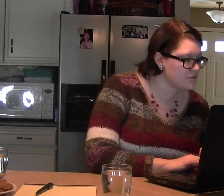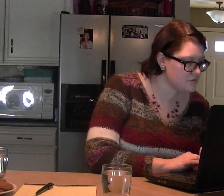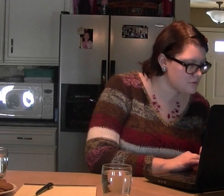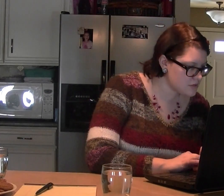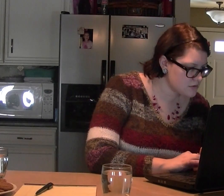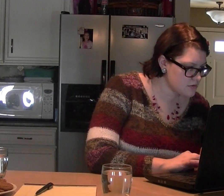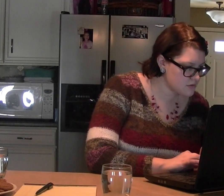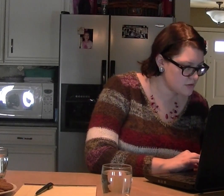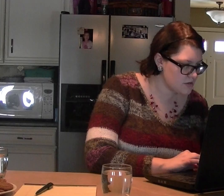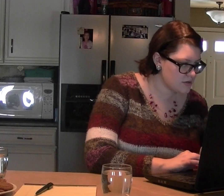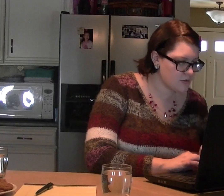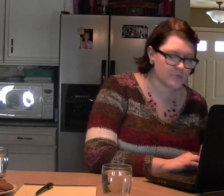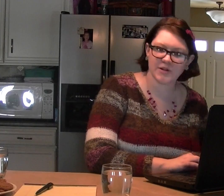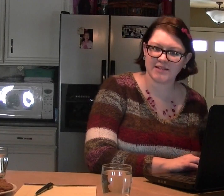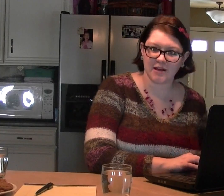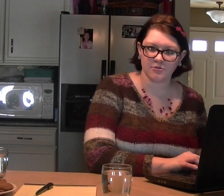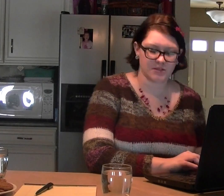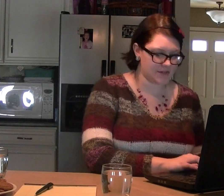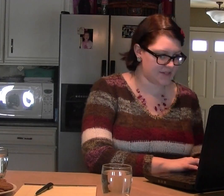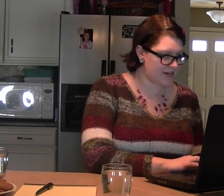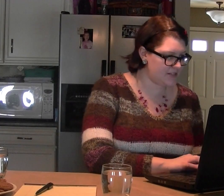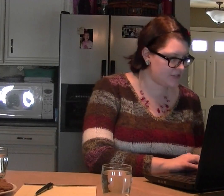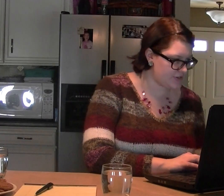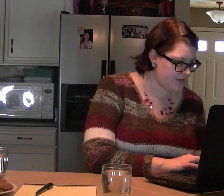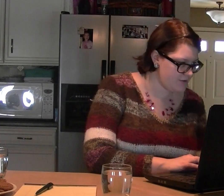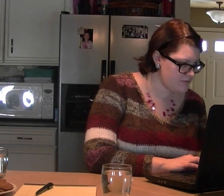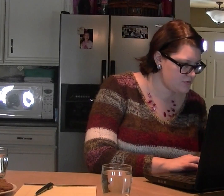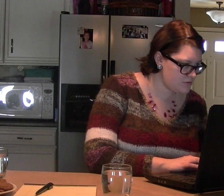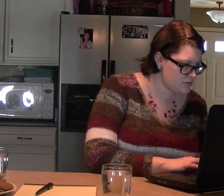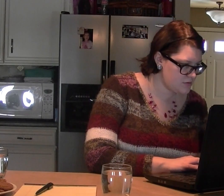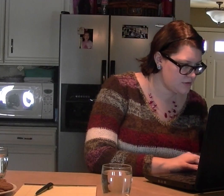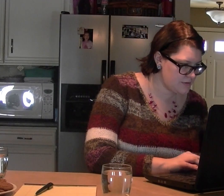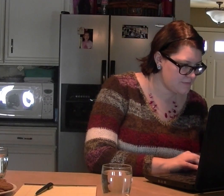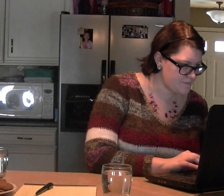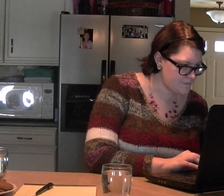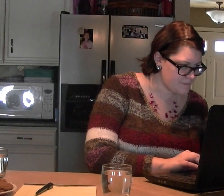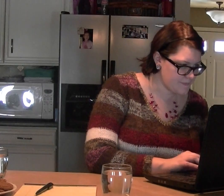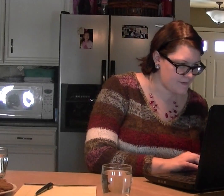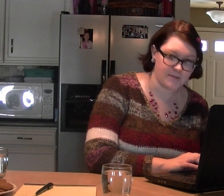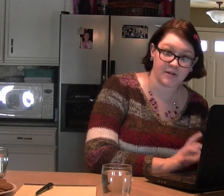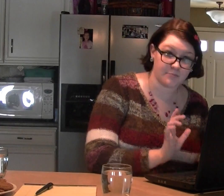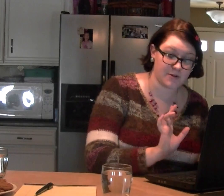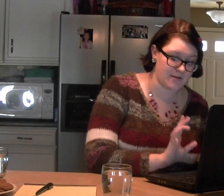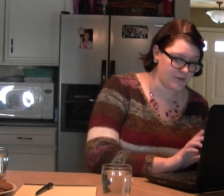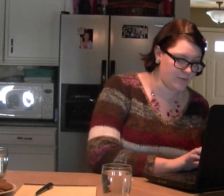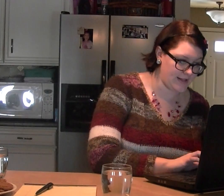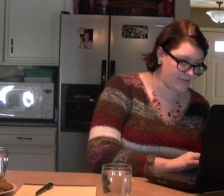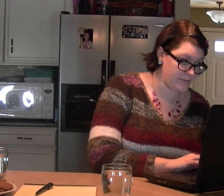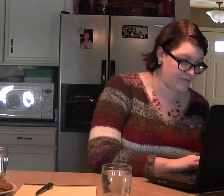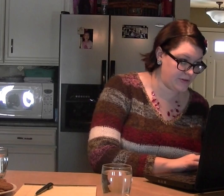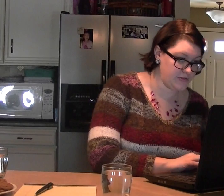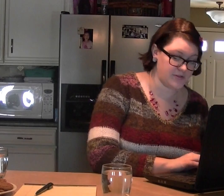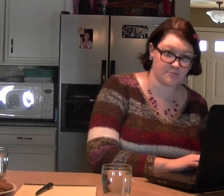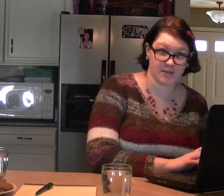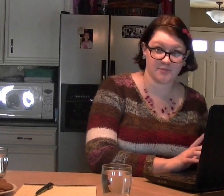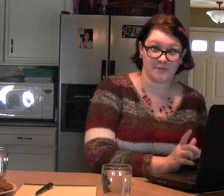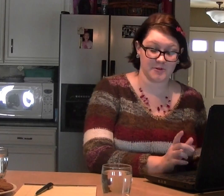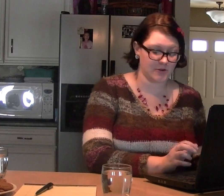to print out these slides for you. And they're going to print out in the waiting room for you so you can pick them up on your way